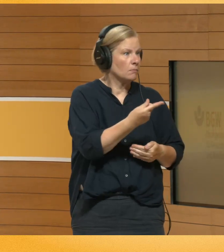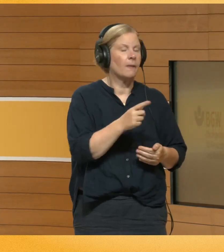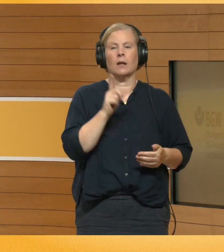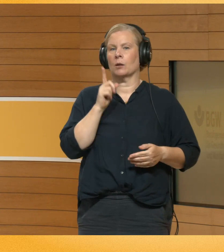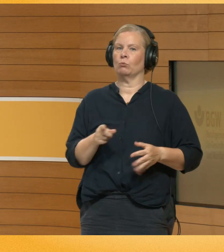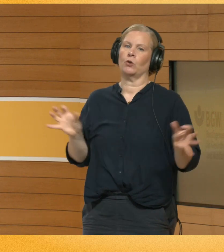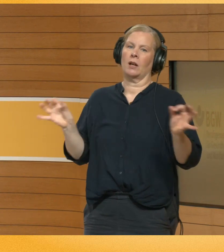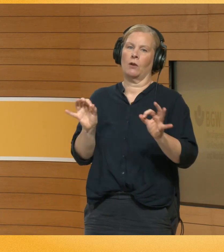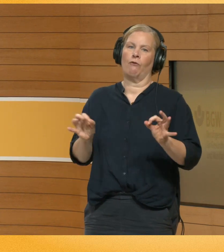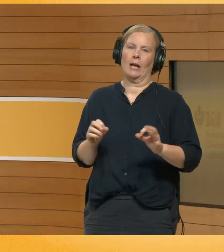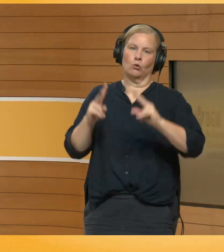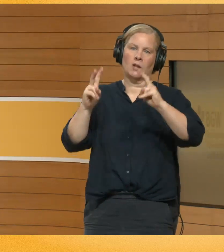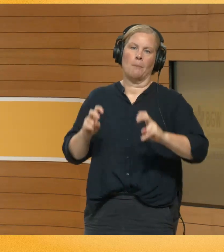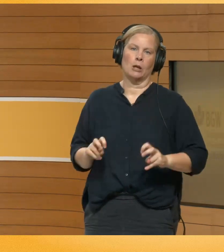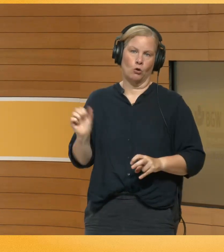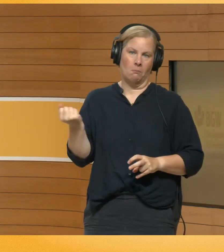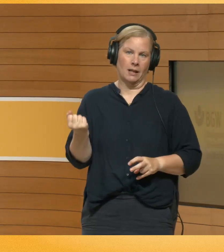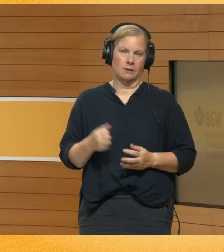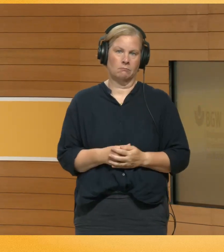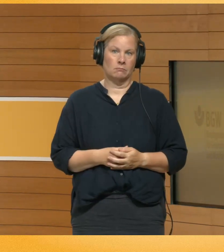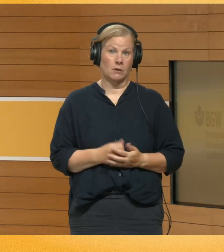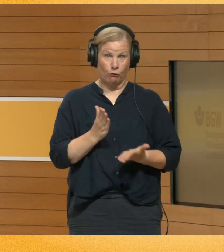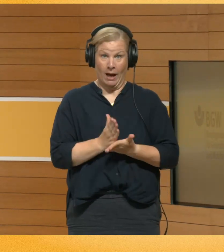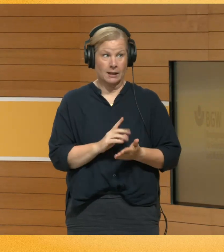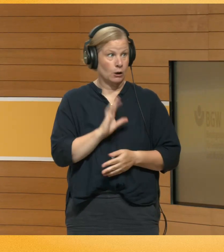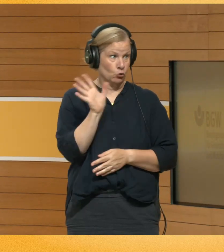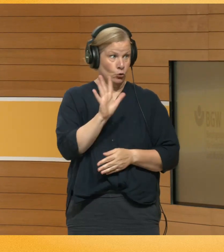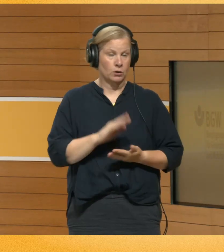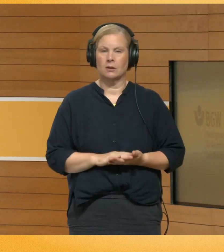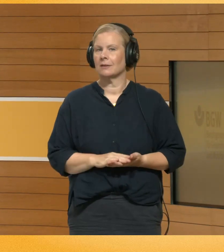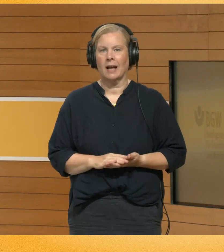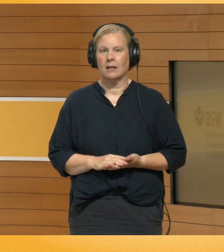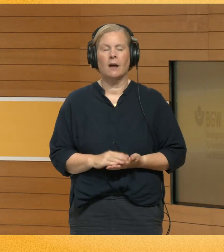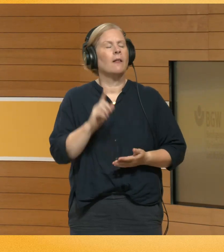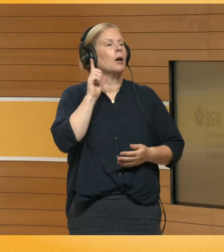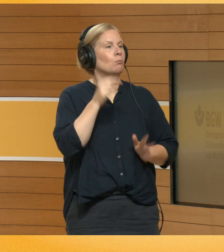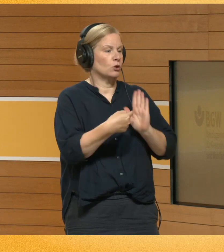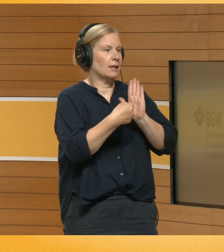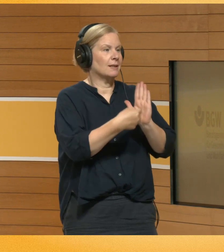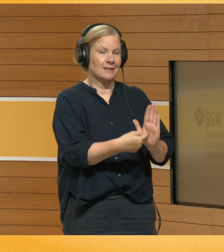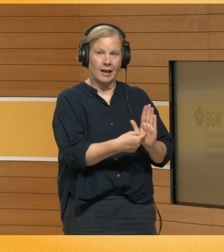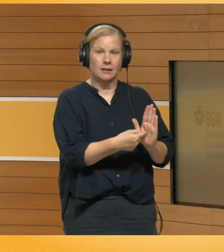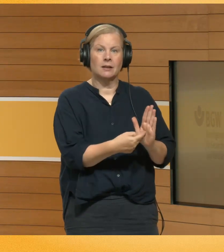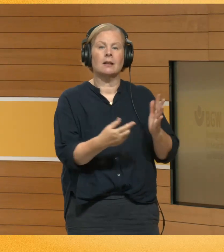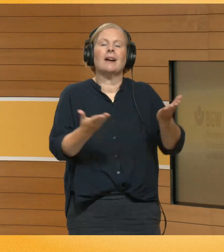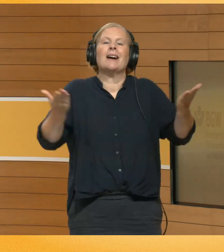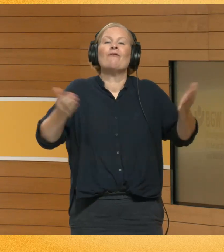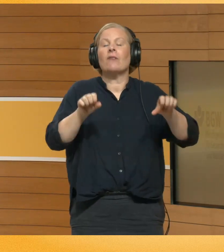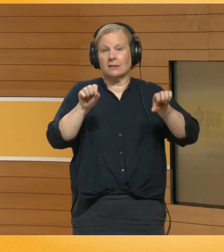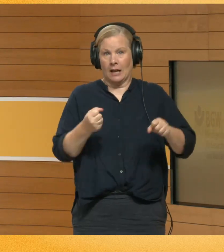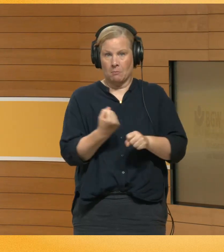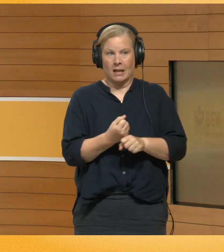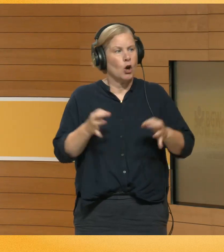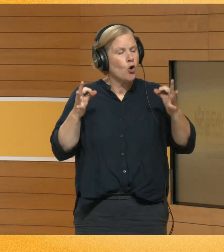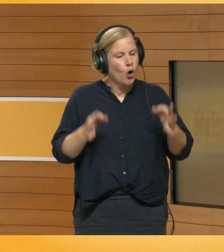to not exceed a certain load, and you need to make a hazard analysis. We also need to